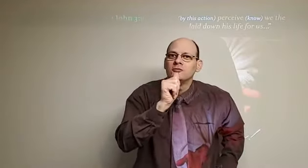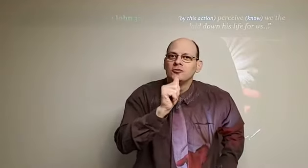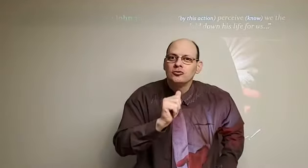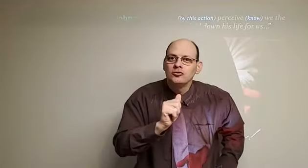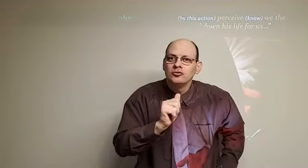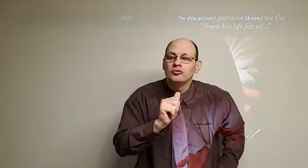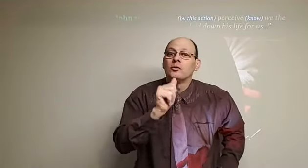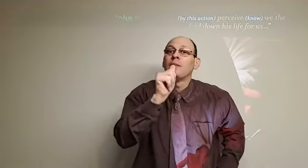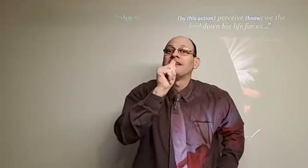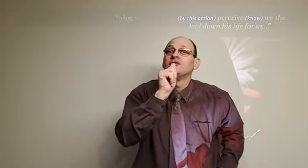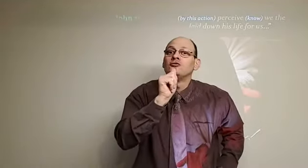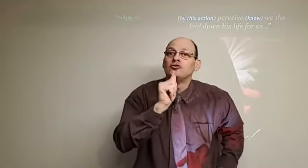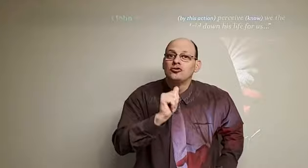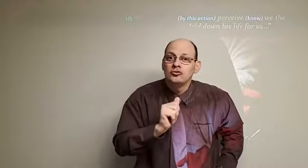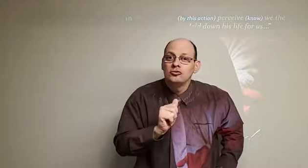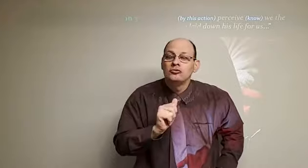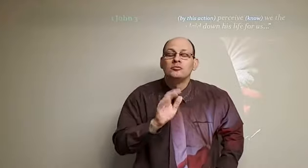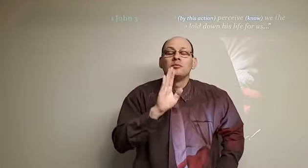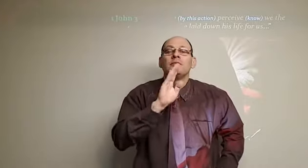be patient be patient